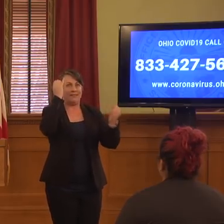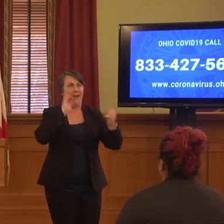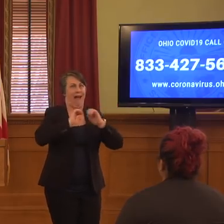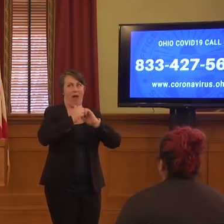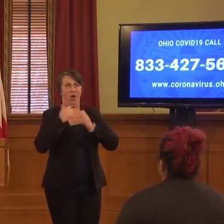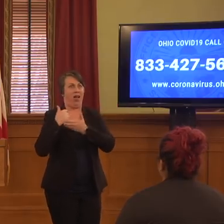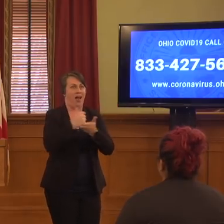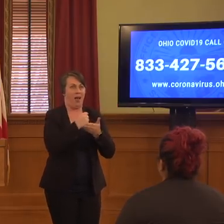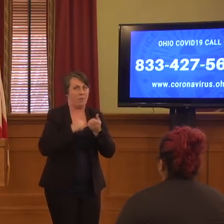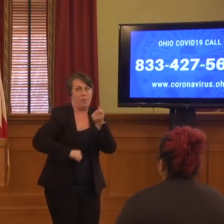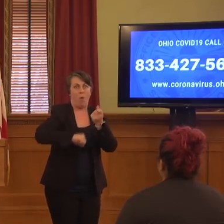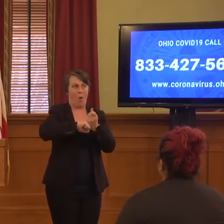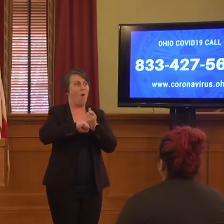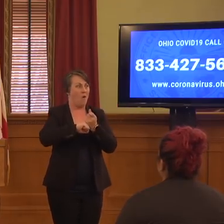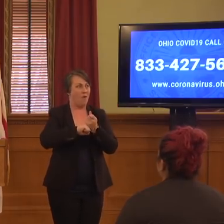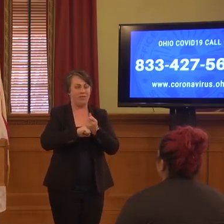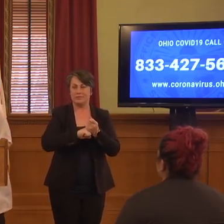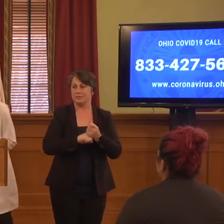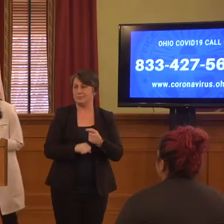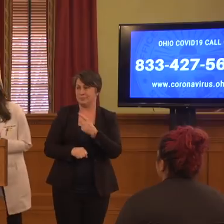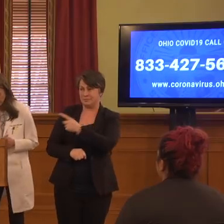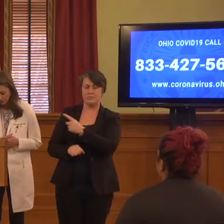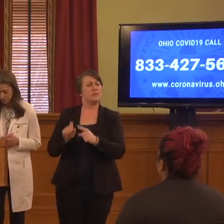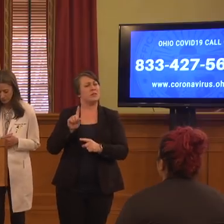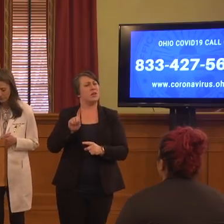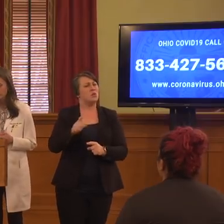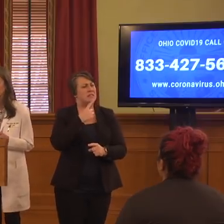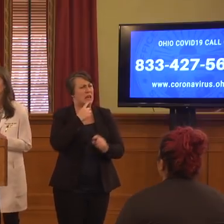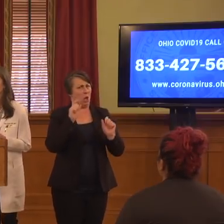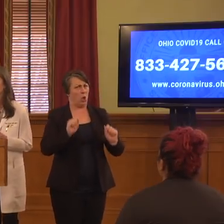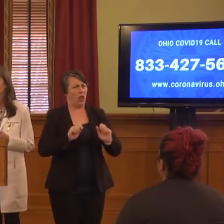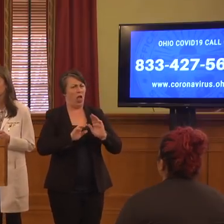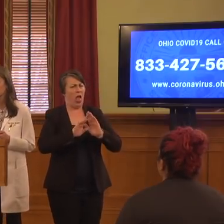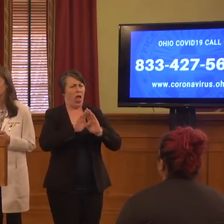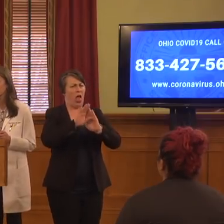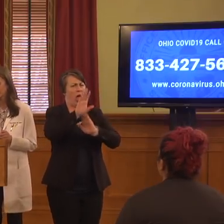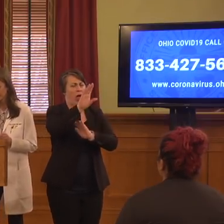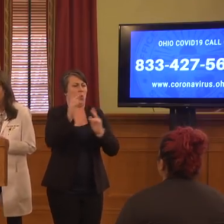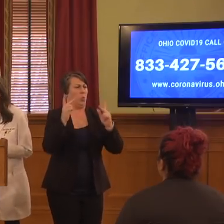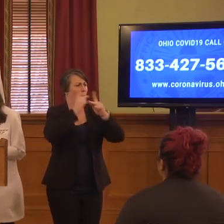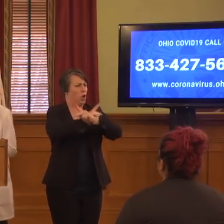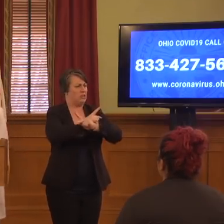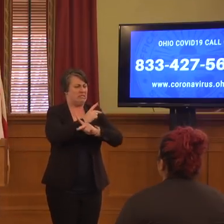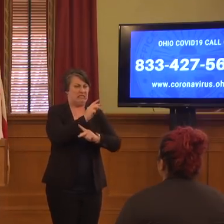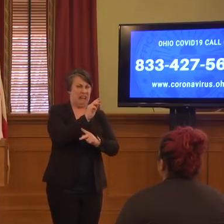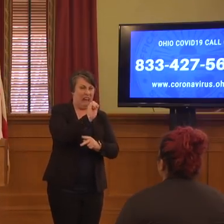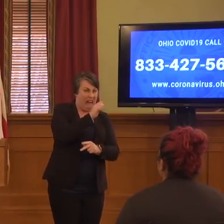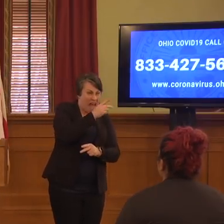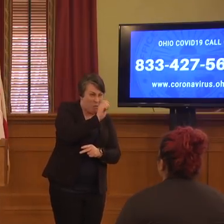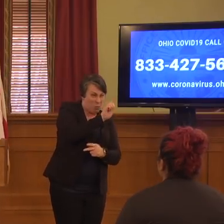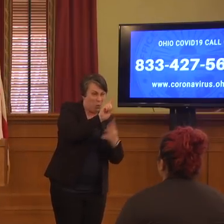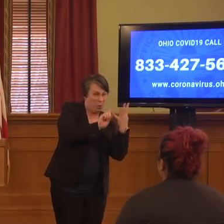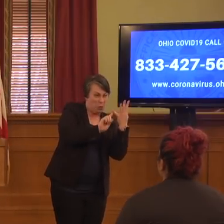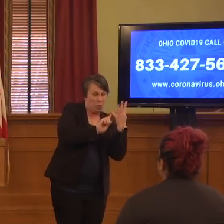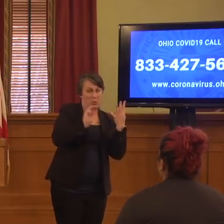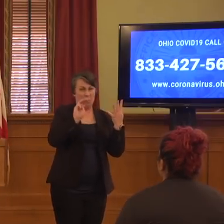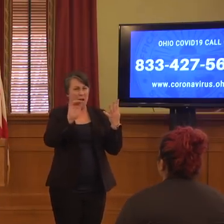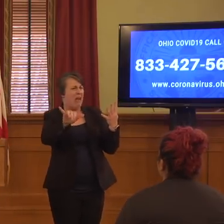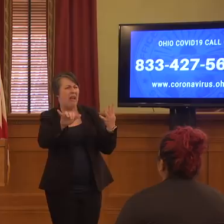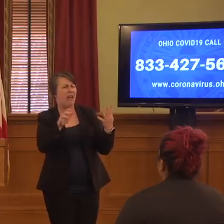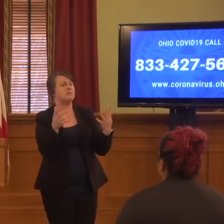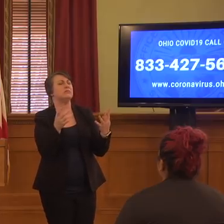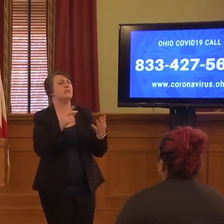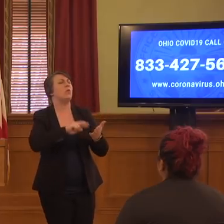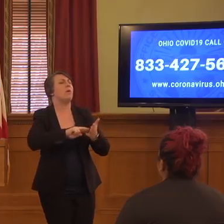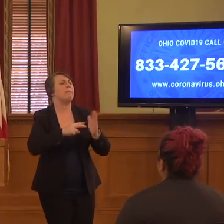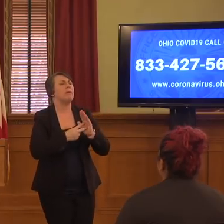you can really make a difference. Doctor, you said this could peak in late April and mid-May. Can you give us an idea of what you expect that to look like?